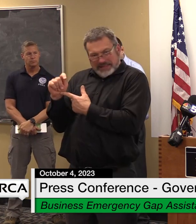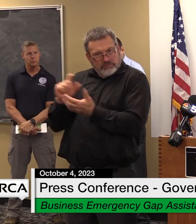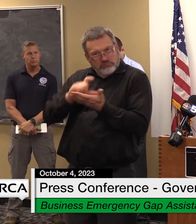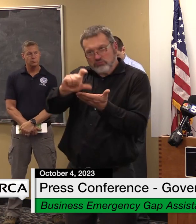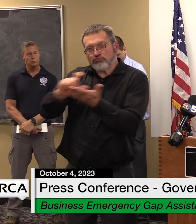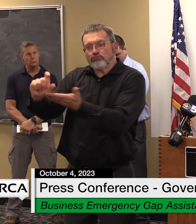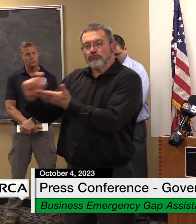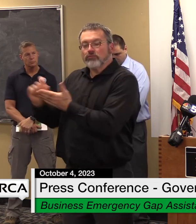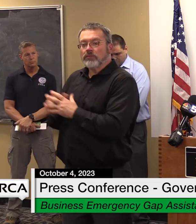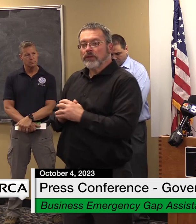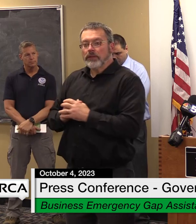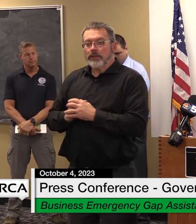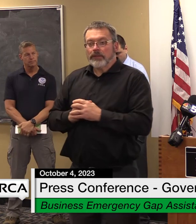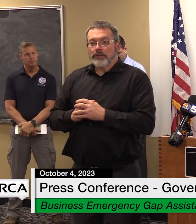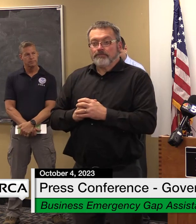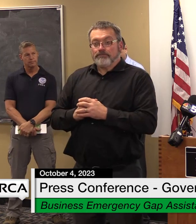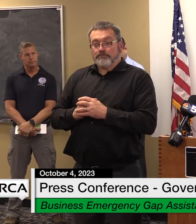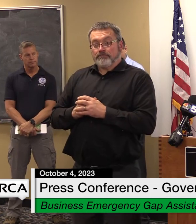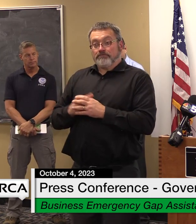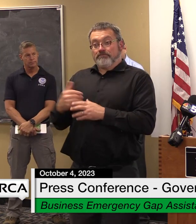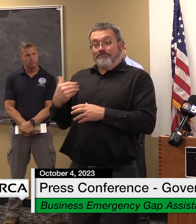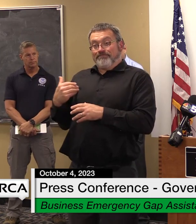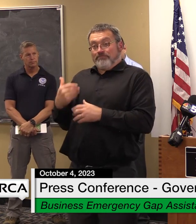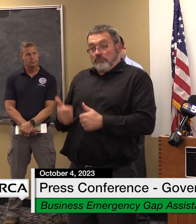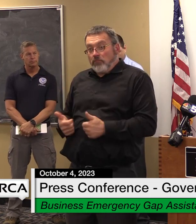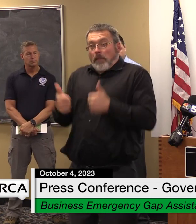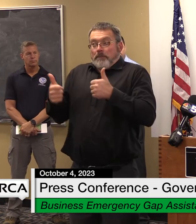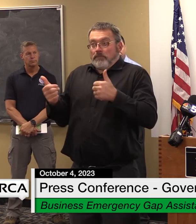the increase for people who are in